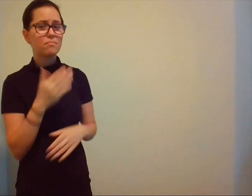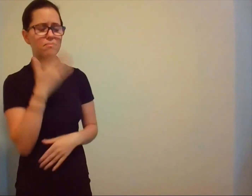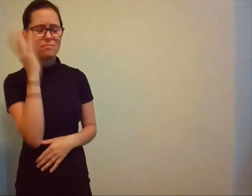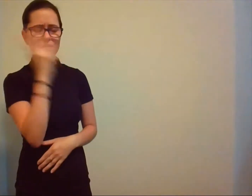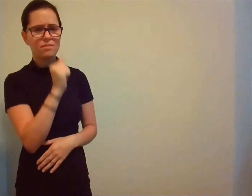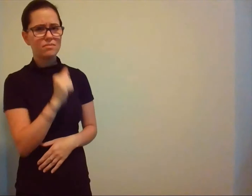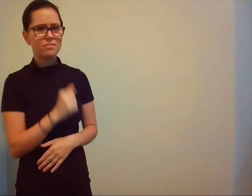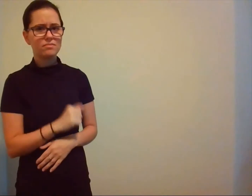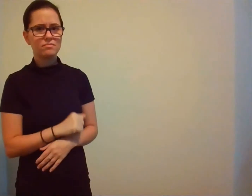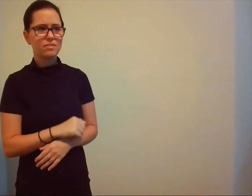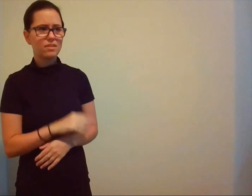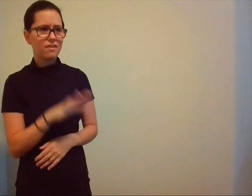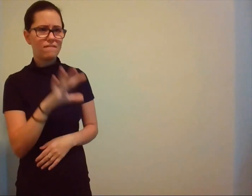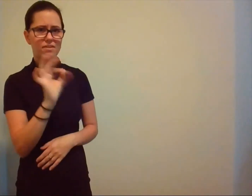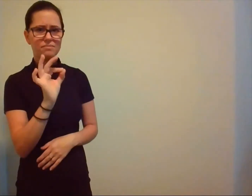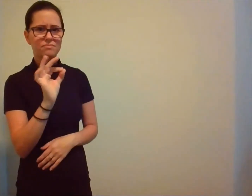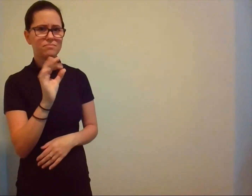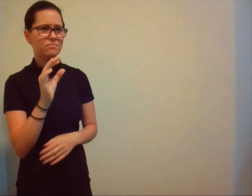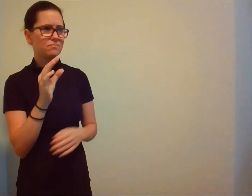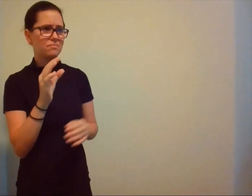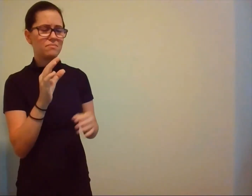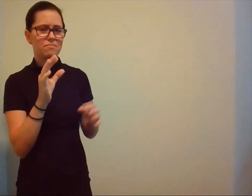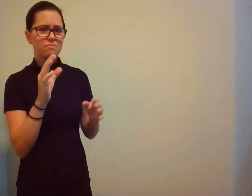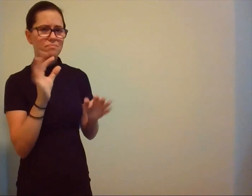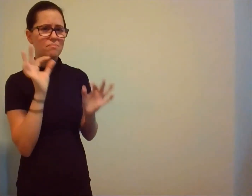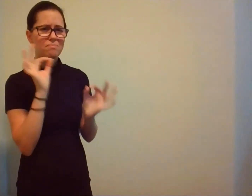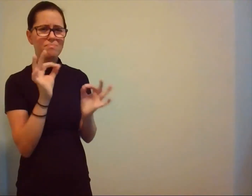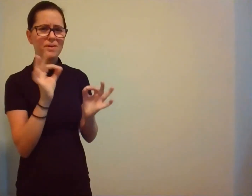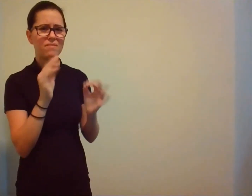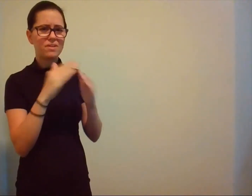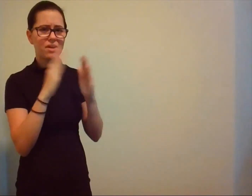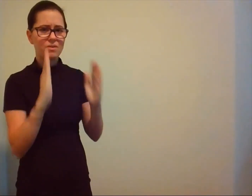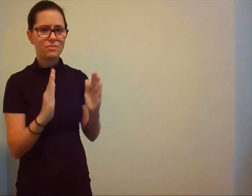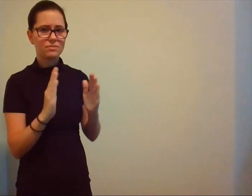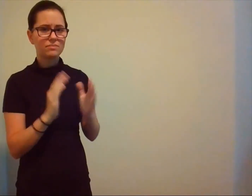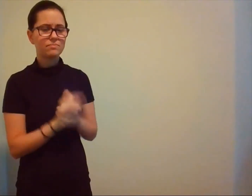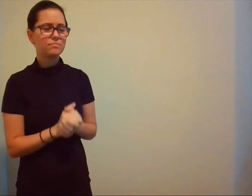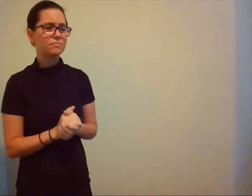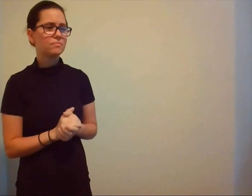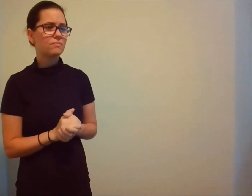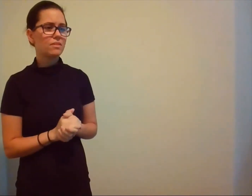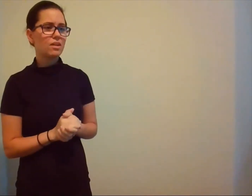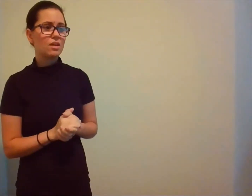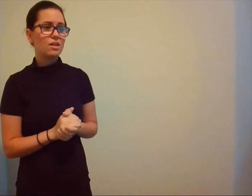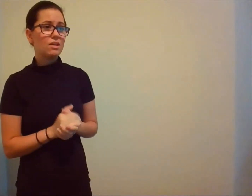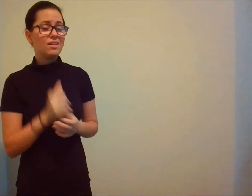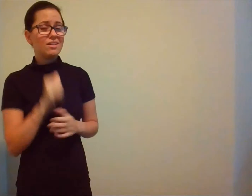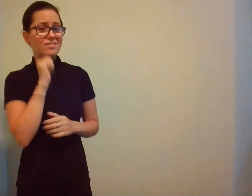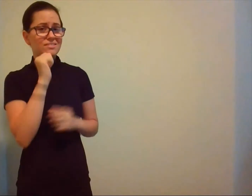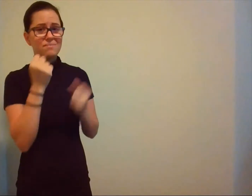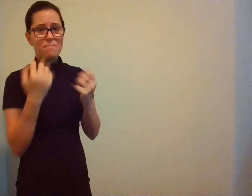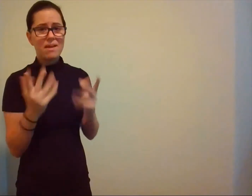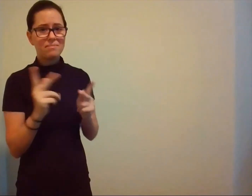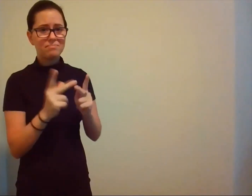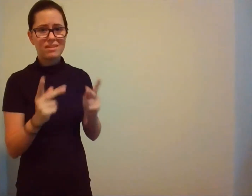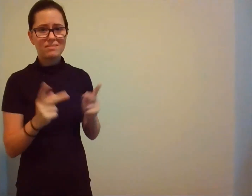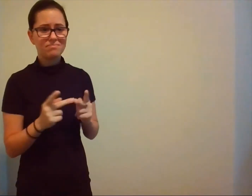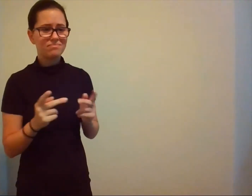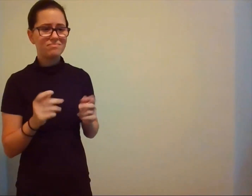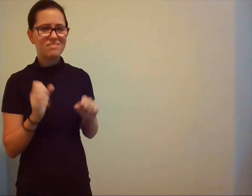a lot of places that you can rent out in Malibu. And if you are, you're renting like a whole house and you're paying a crap ton of money. And you're like setting up a